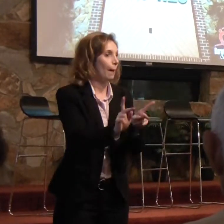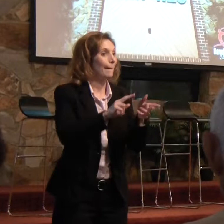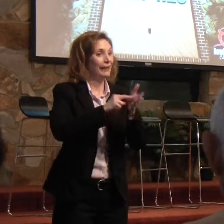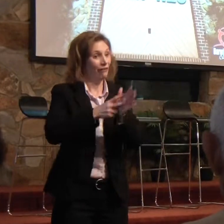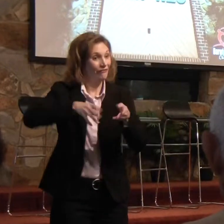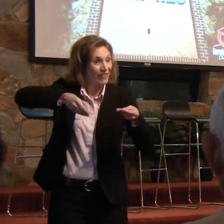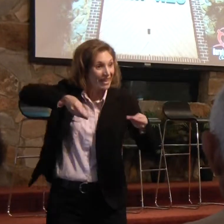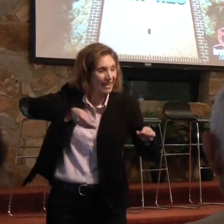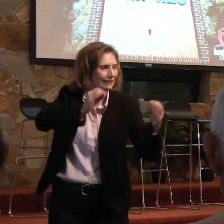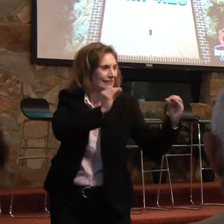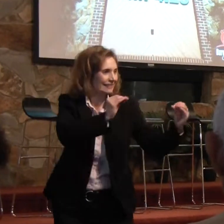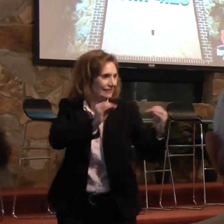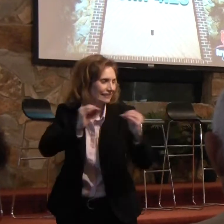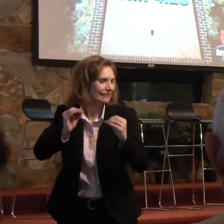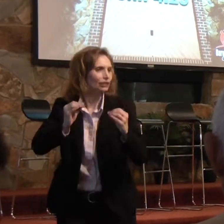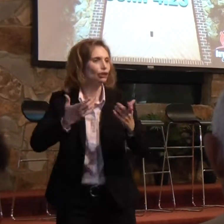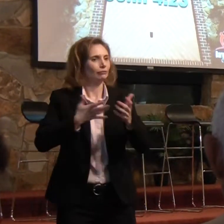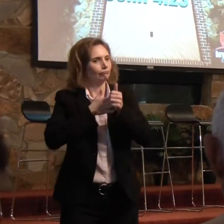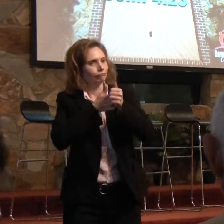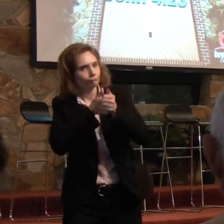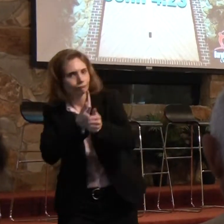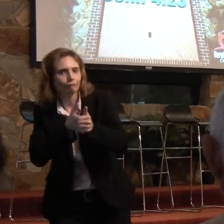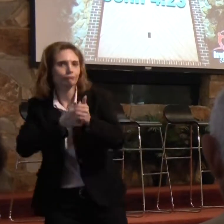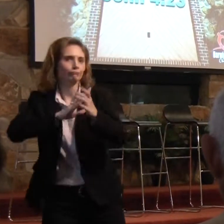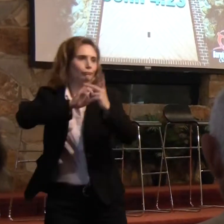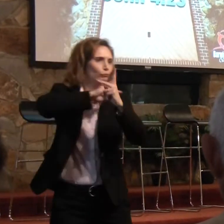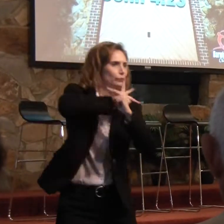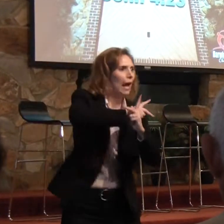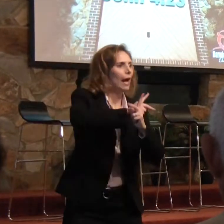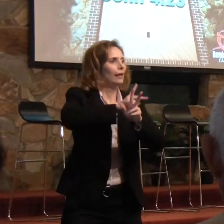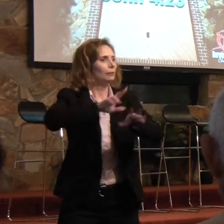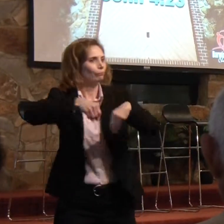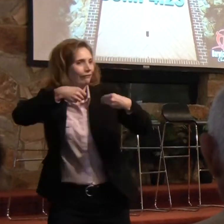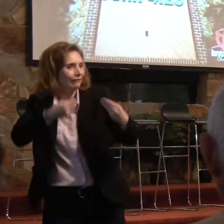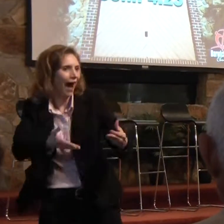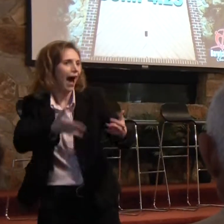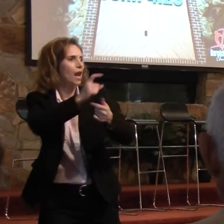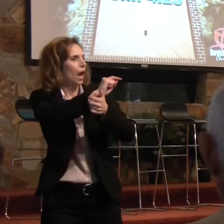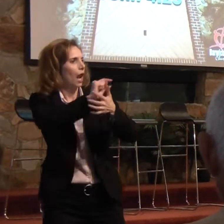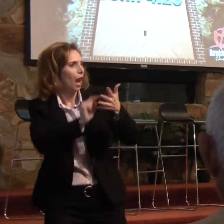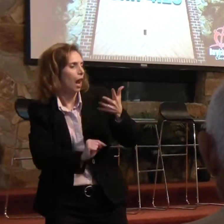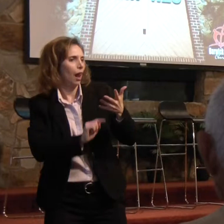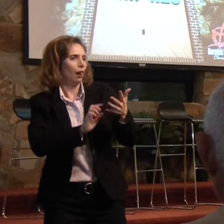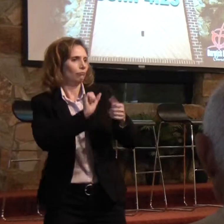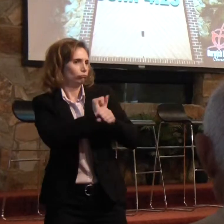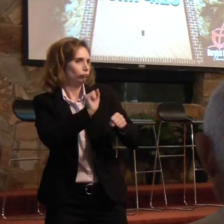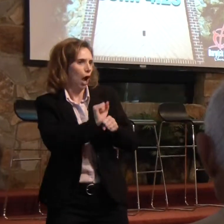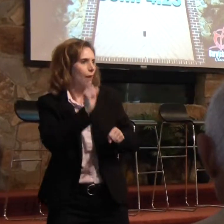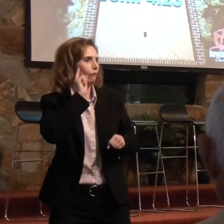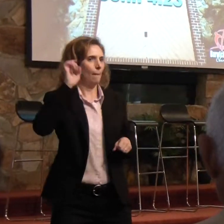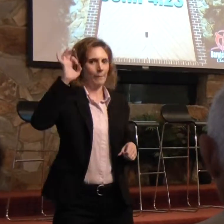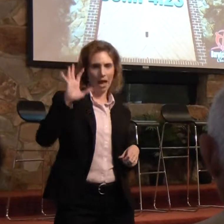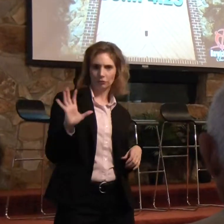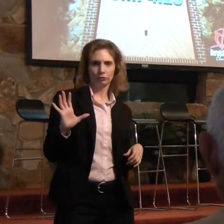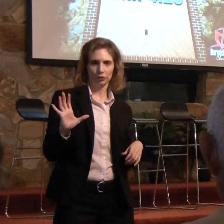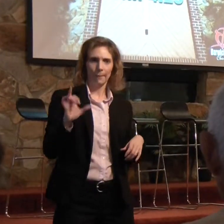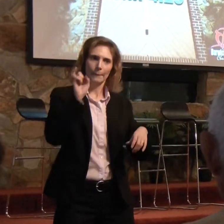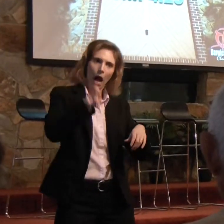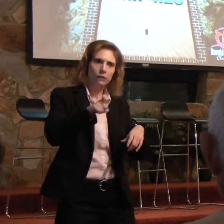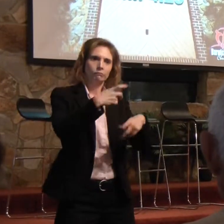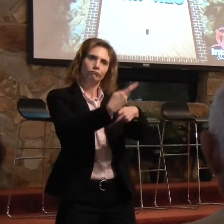to guide and to guard and to lead and to provide and all that a shepherd does for the